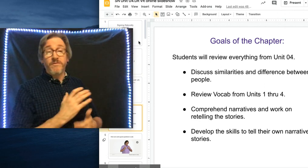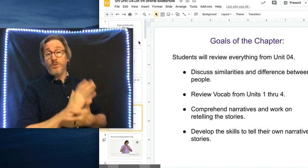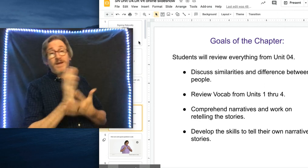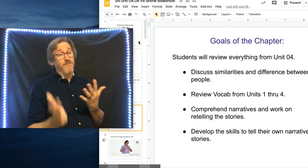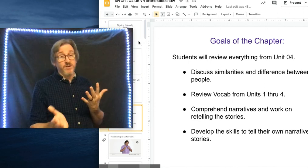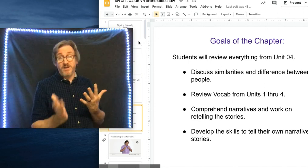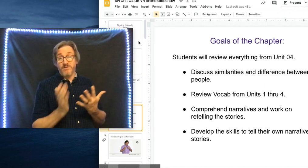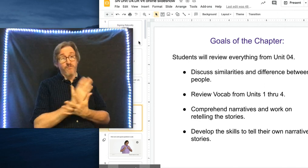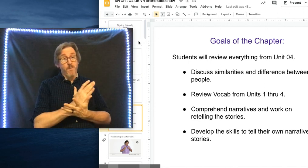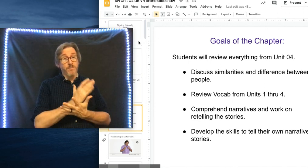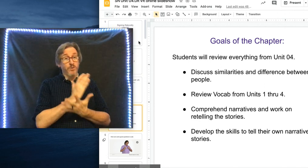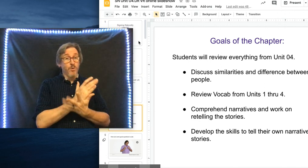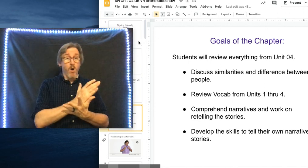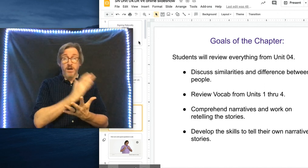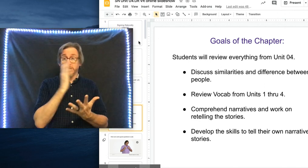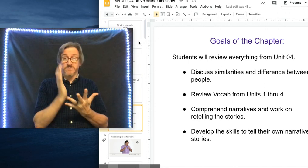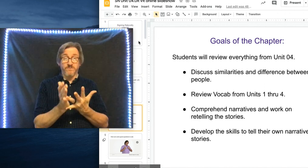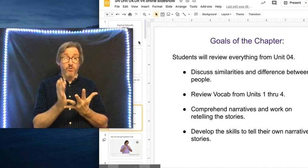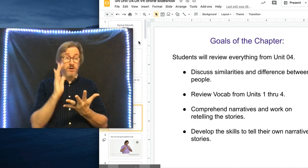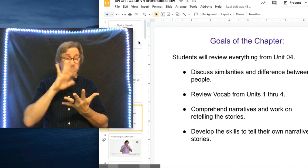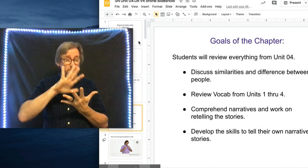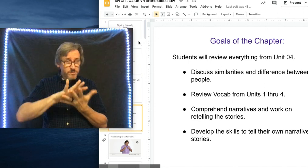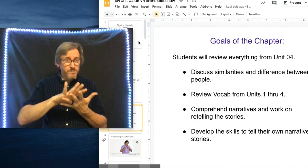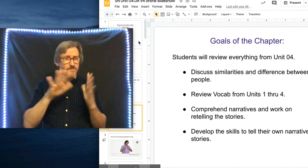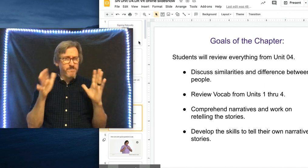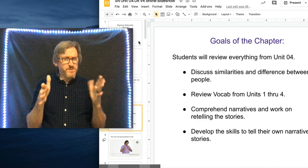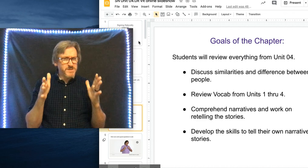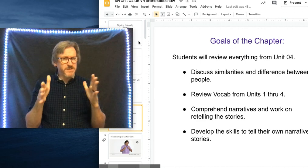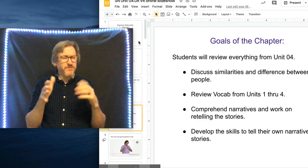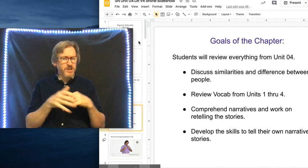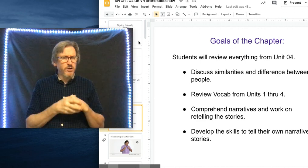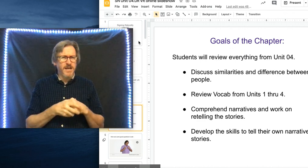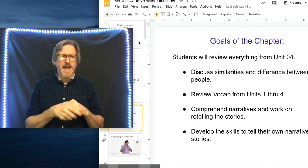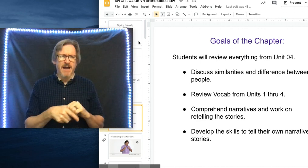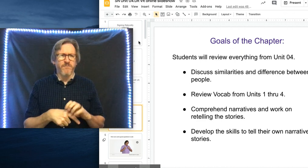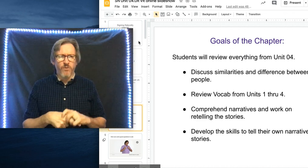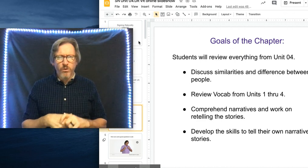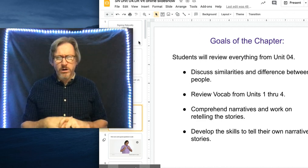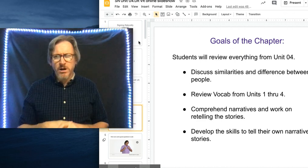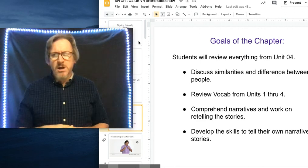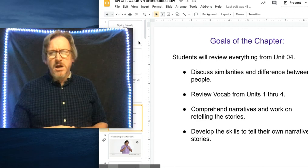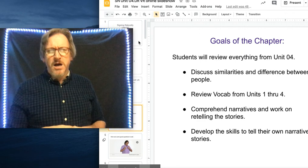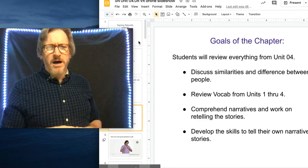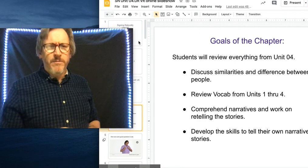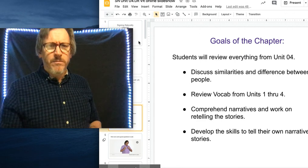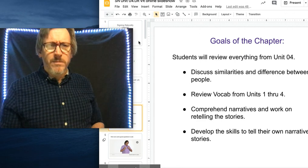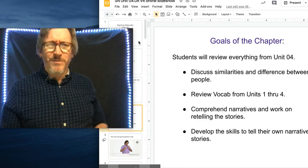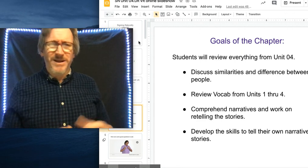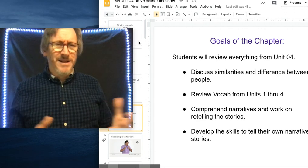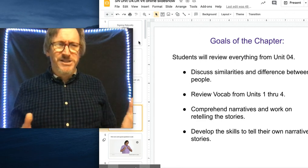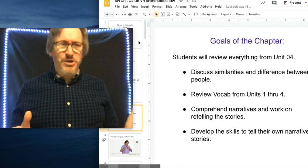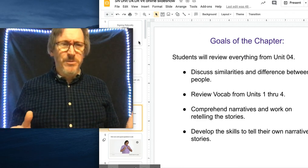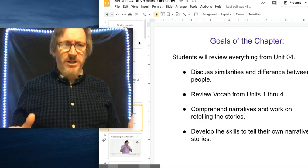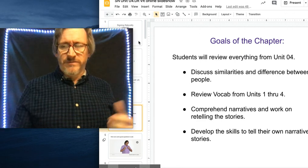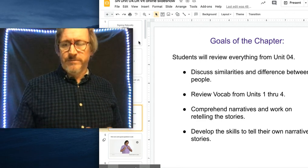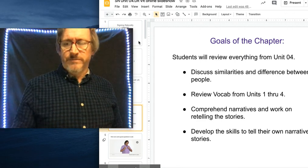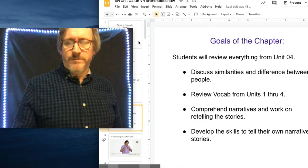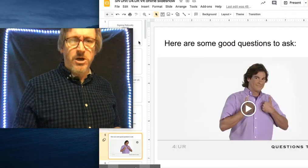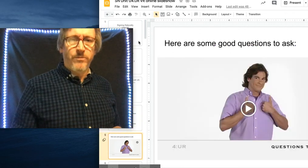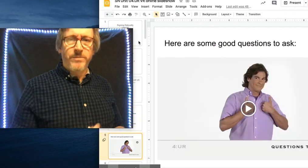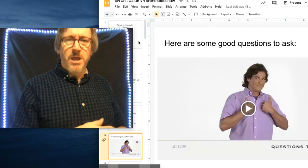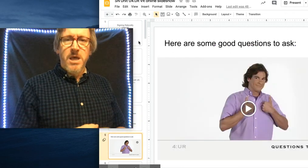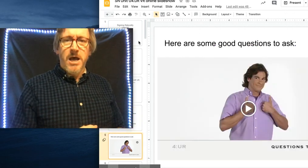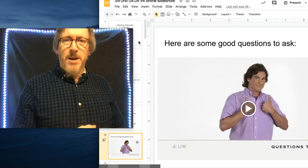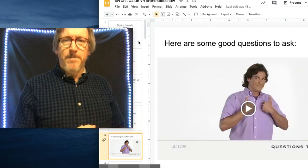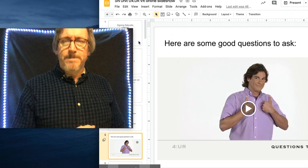We're reviewing everything from Unit 1 to 4, specifically looking at 4, but it's cumulative.